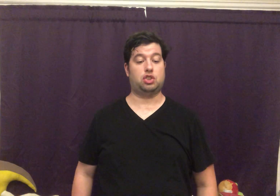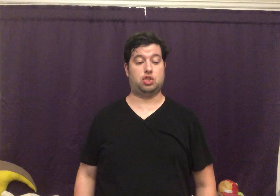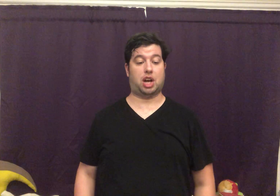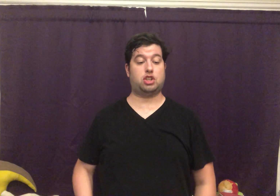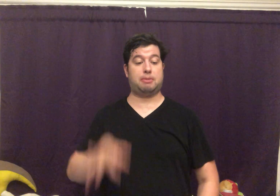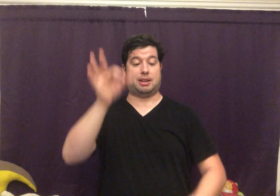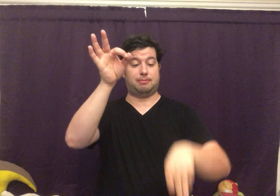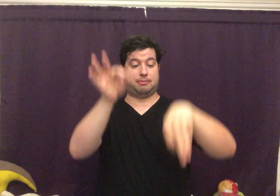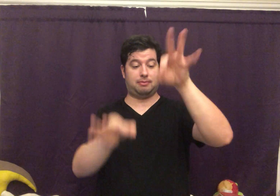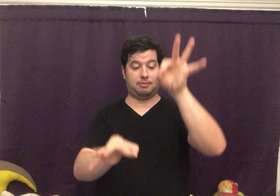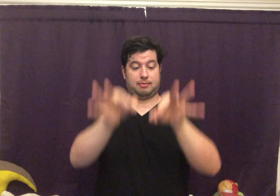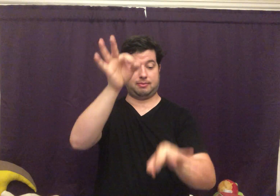Judgment.